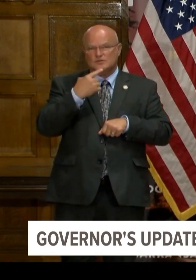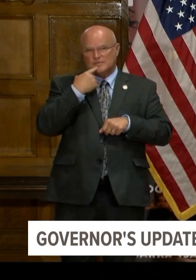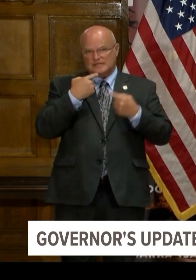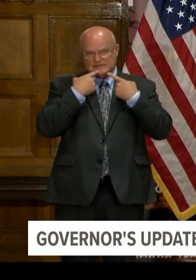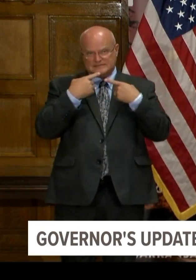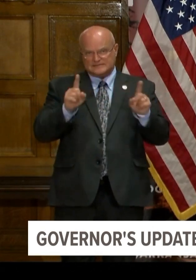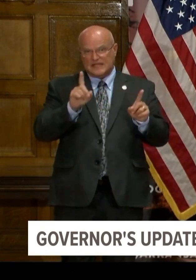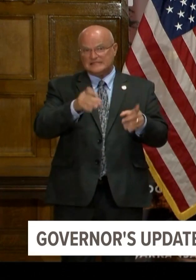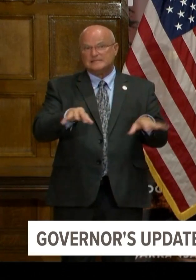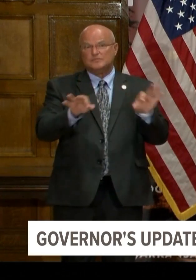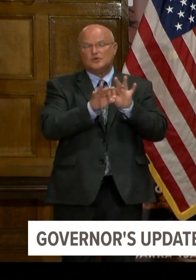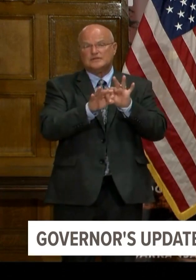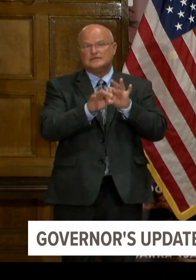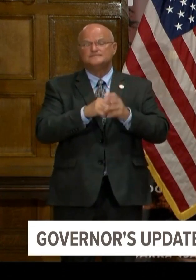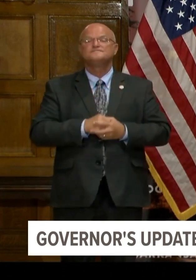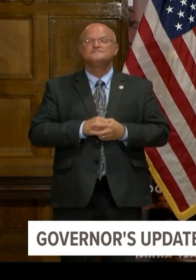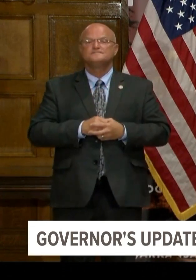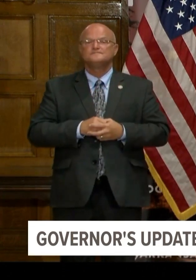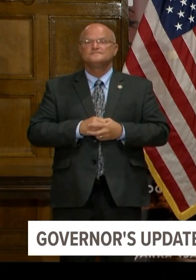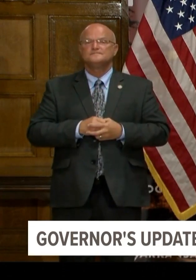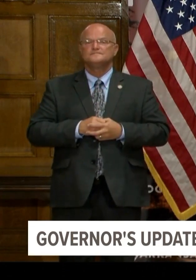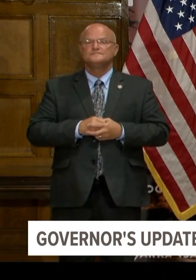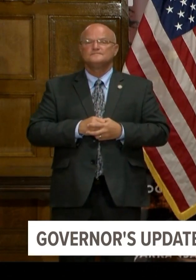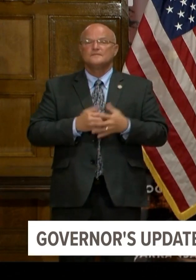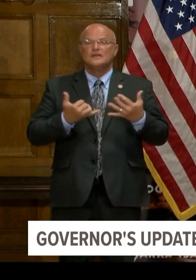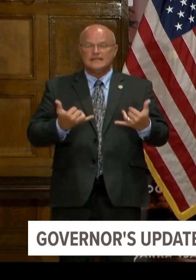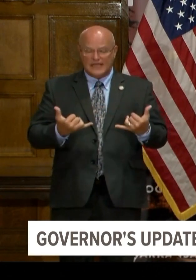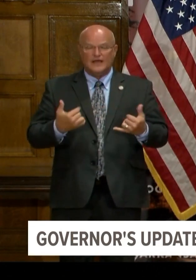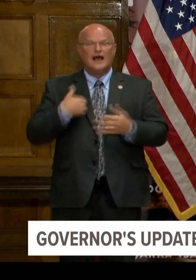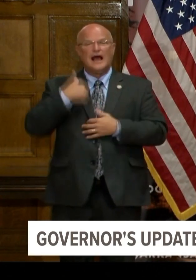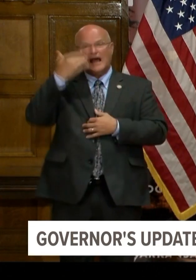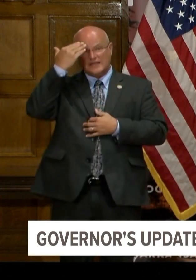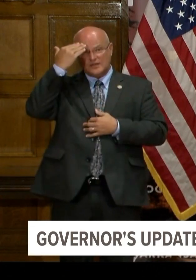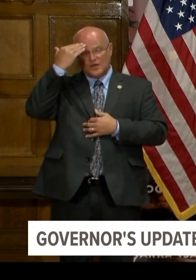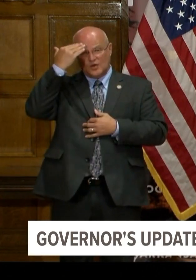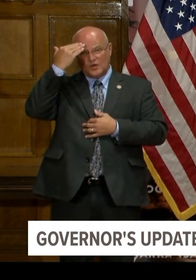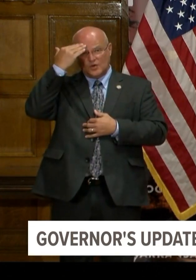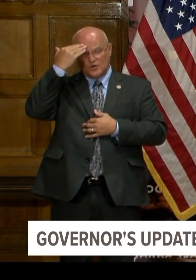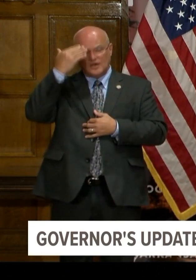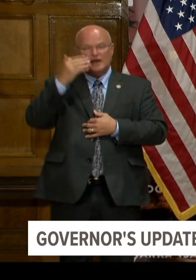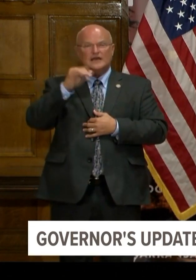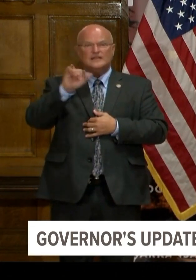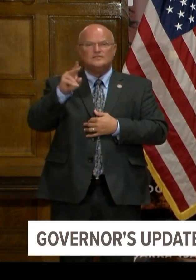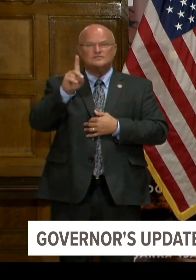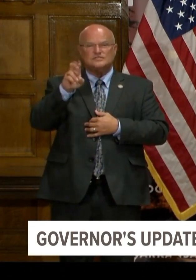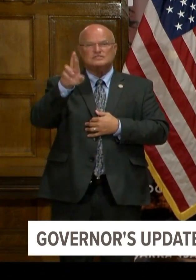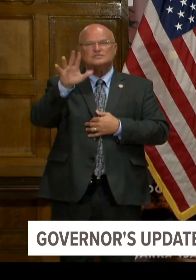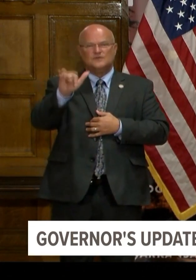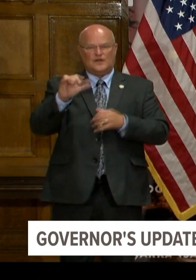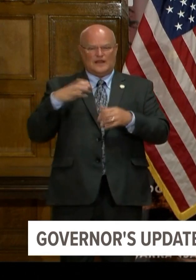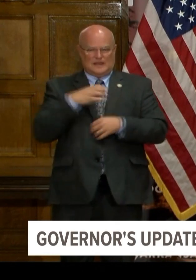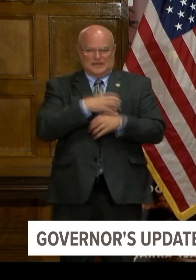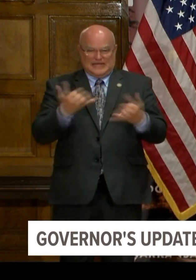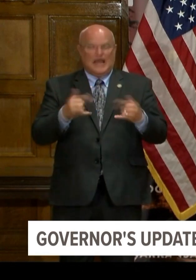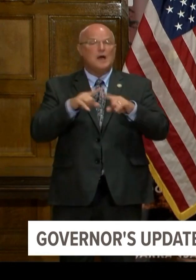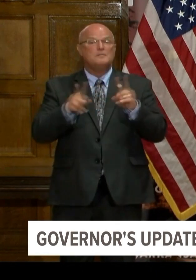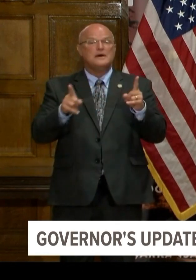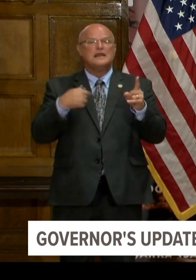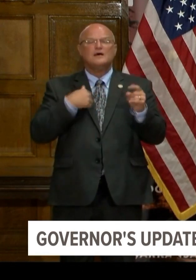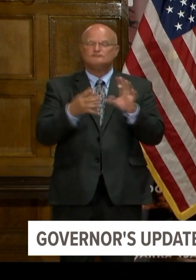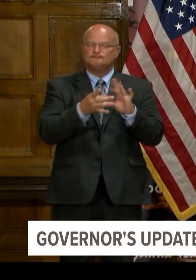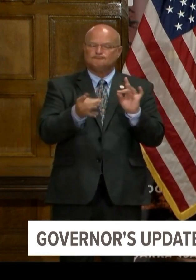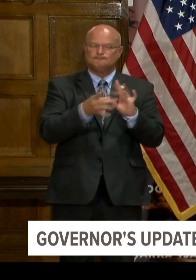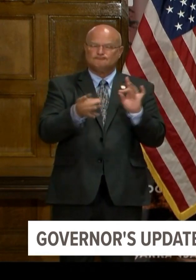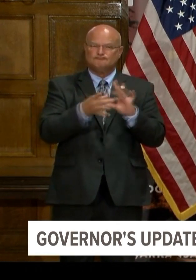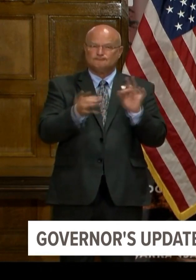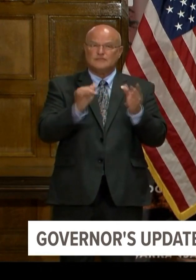that is important. With that, I know that's in the hands of the judiciary now, but I wanted to make those comments